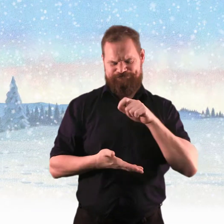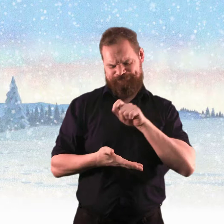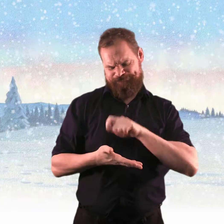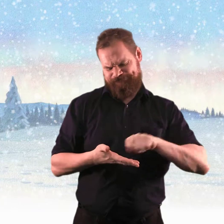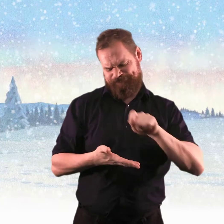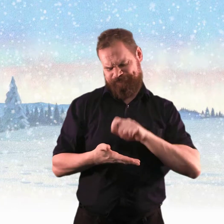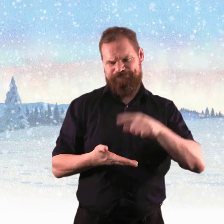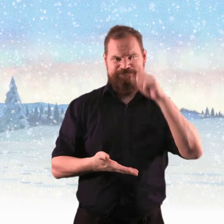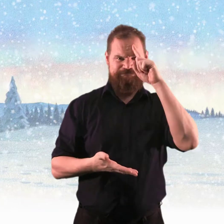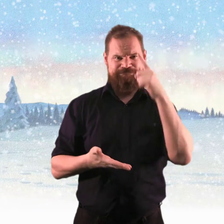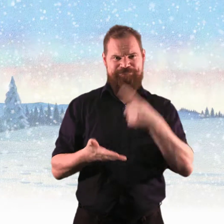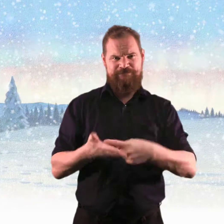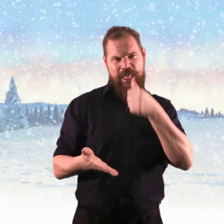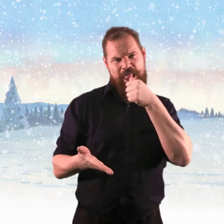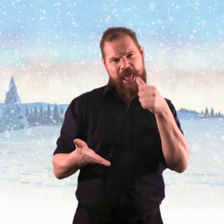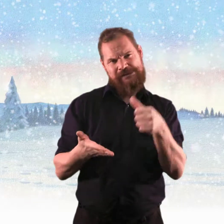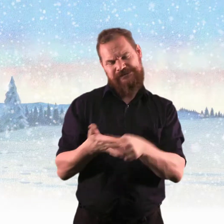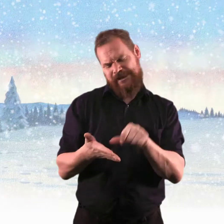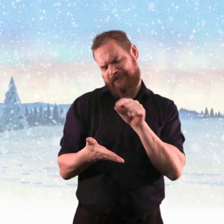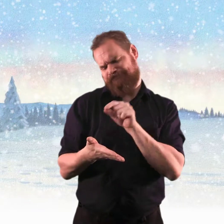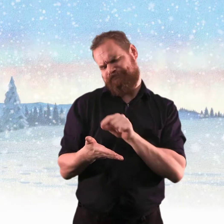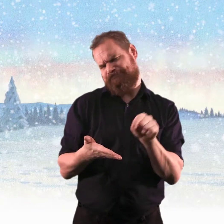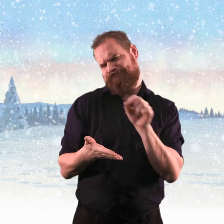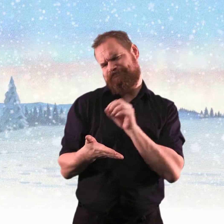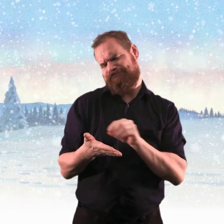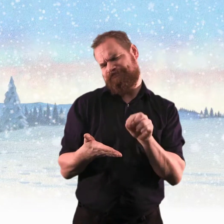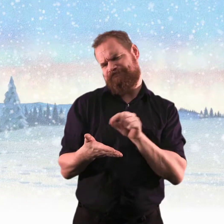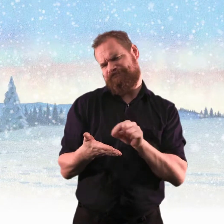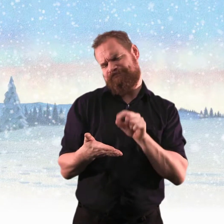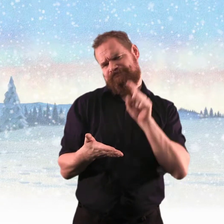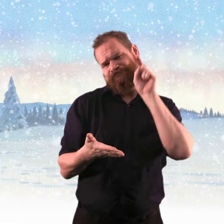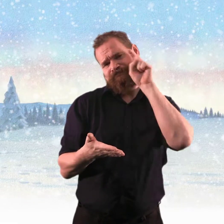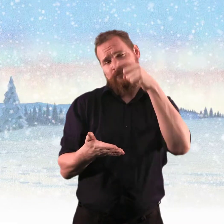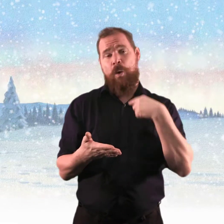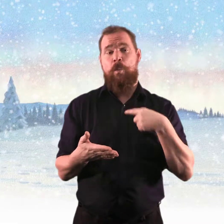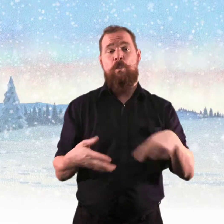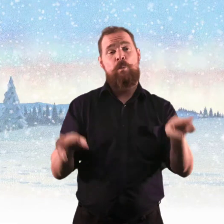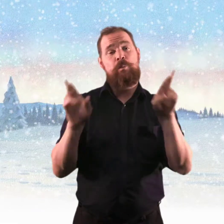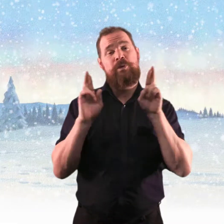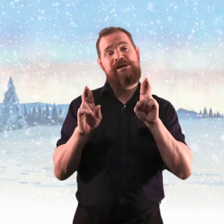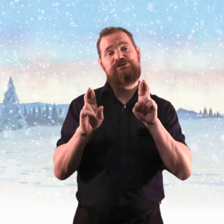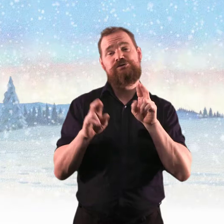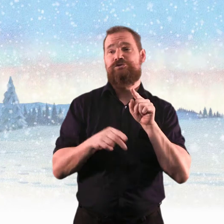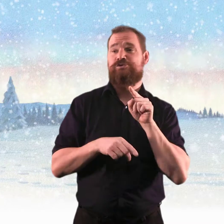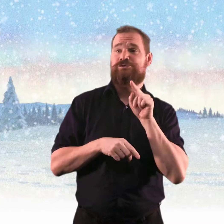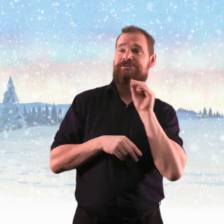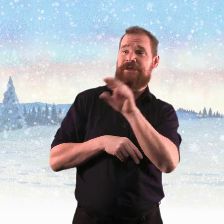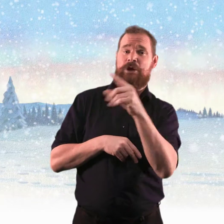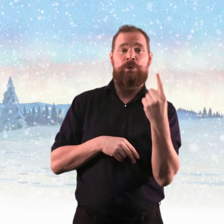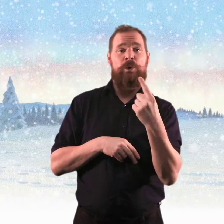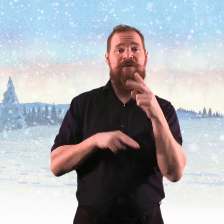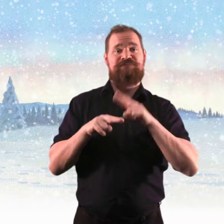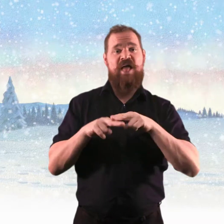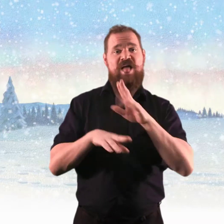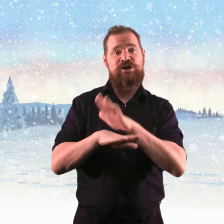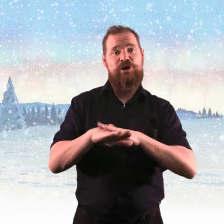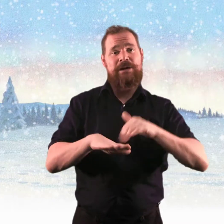He decided to write a letter to Father Christmas with all his hopes and wishes for Christmas. He folded it